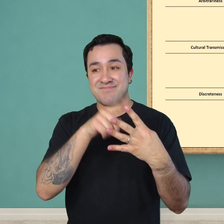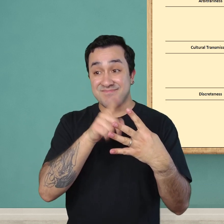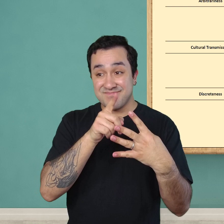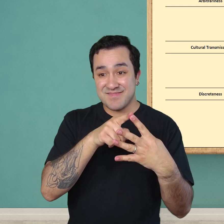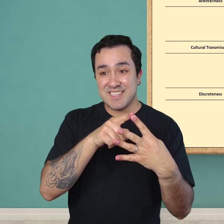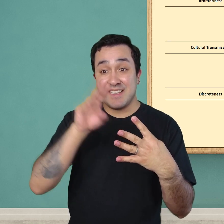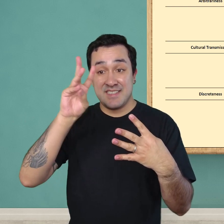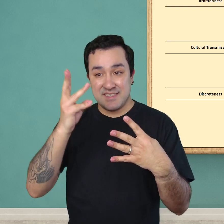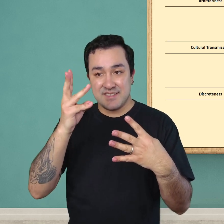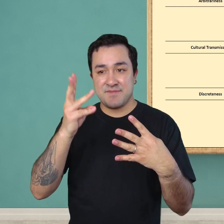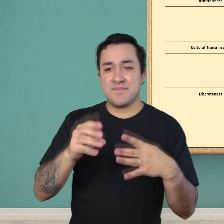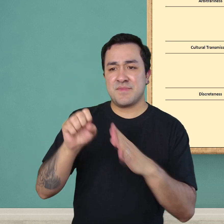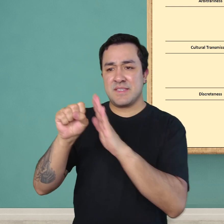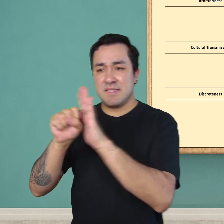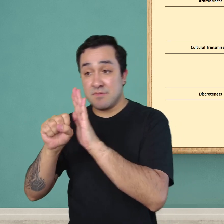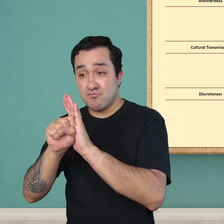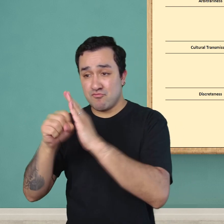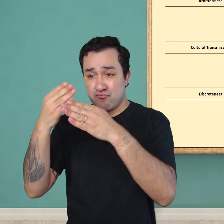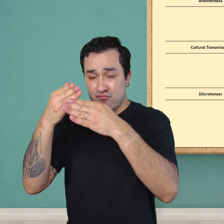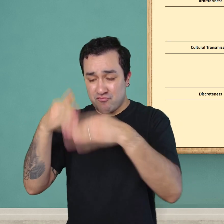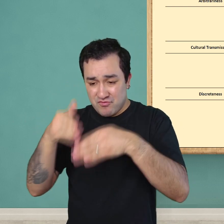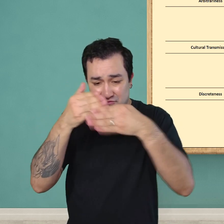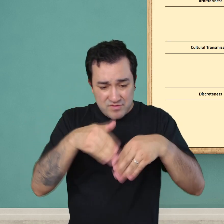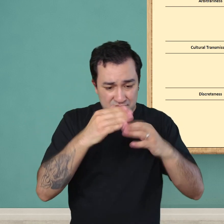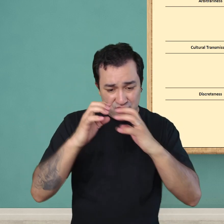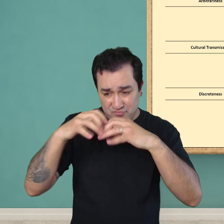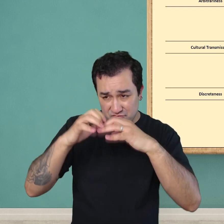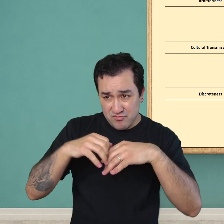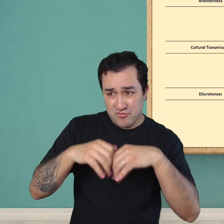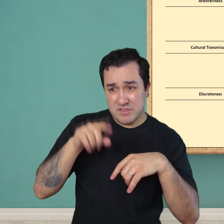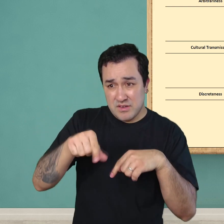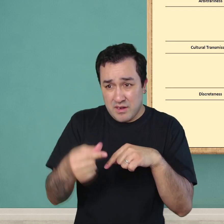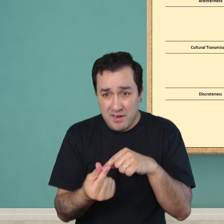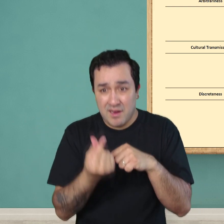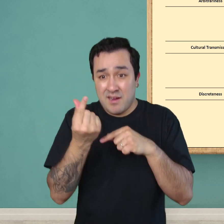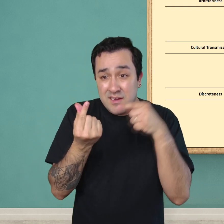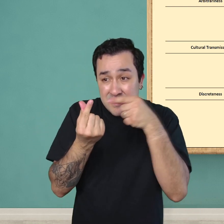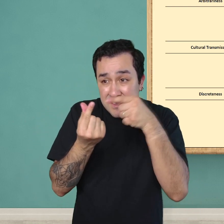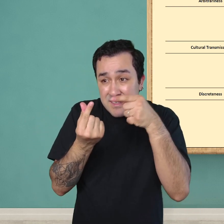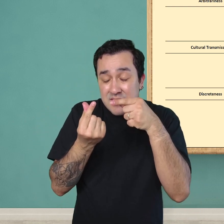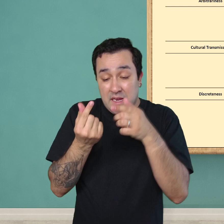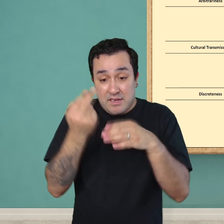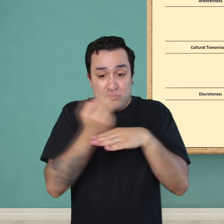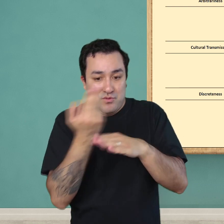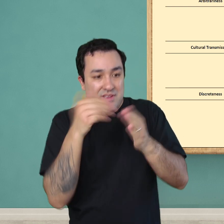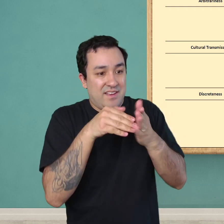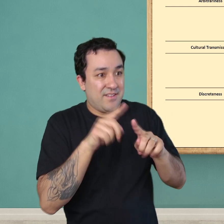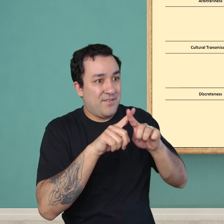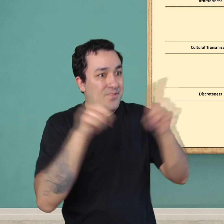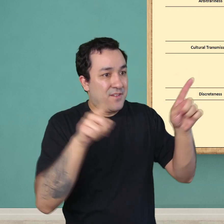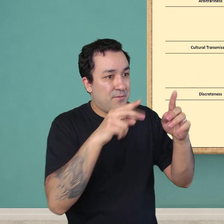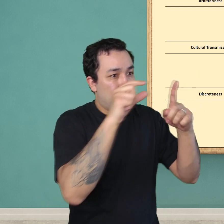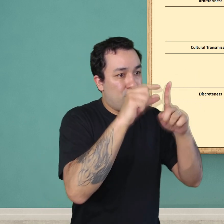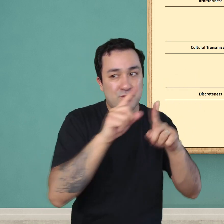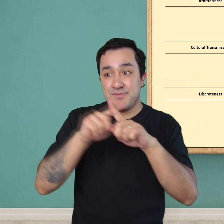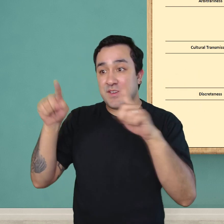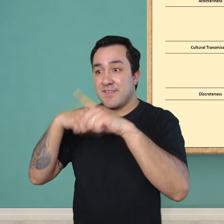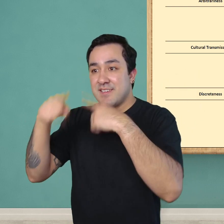Sixth, symbols can be broken down into their smallest components and reused in other symbols. The word mom has 2 sounds that can